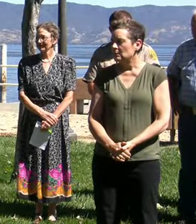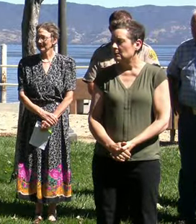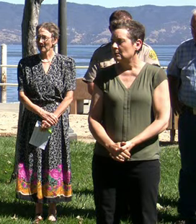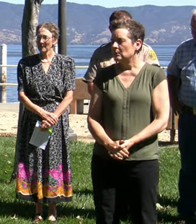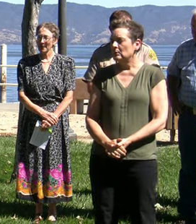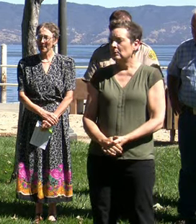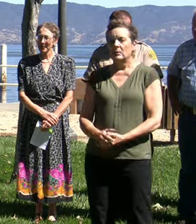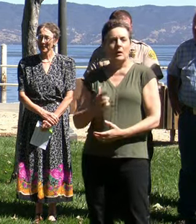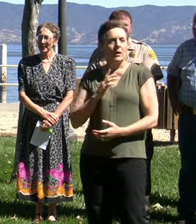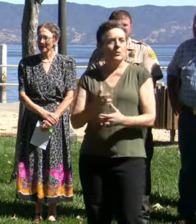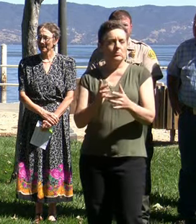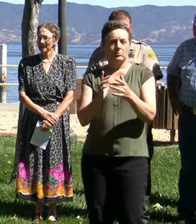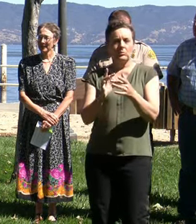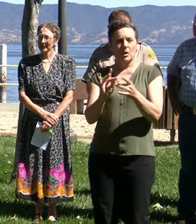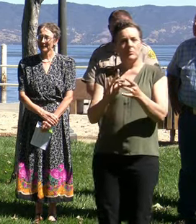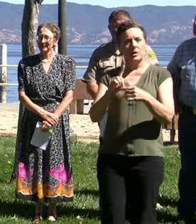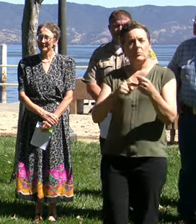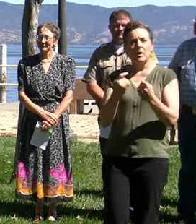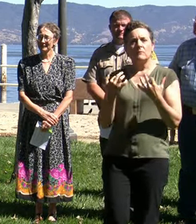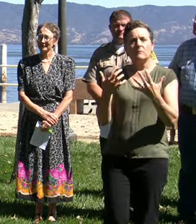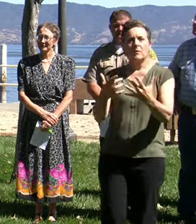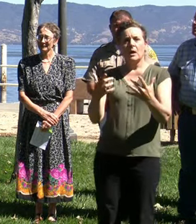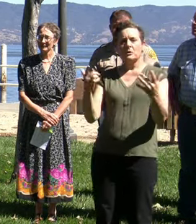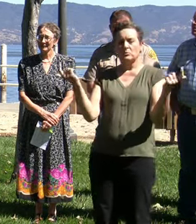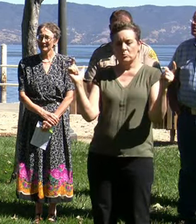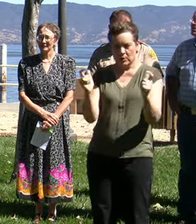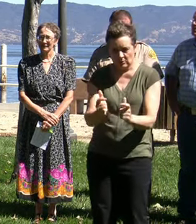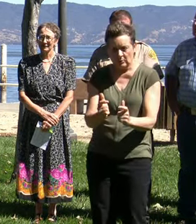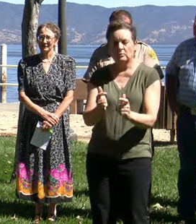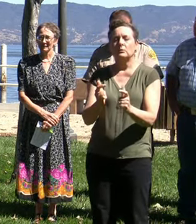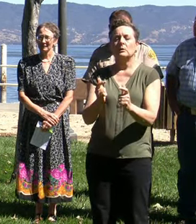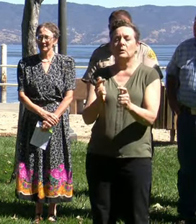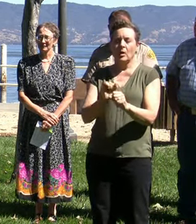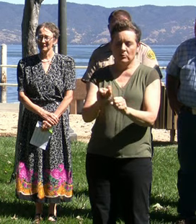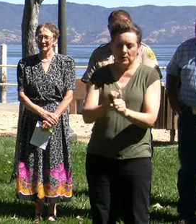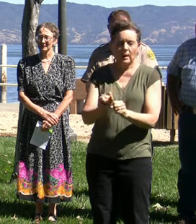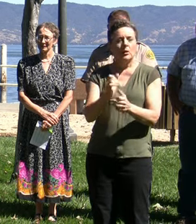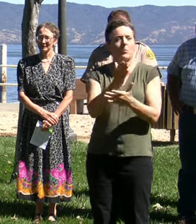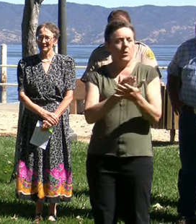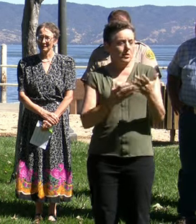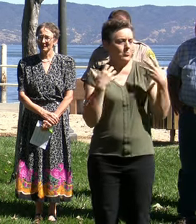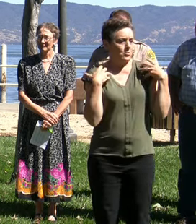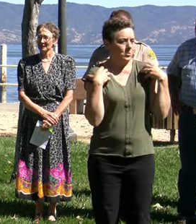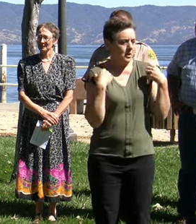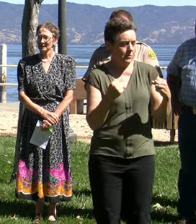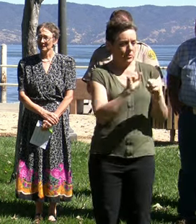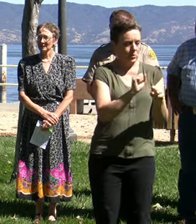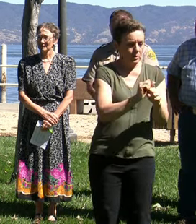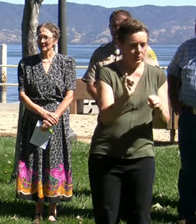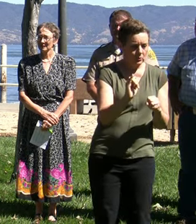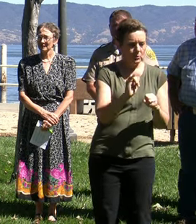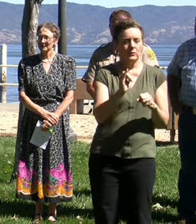I'll be commenting on the fire suppression operations and portion of the recovery effort on behalf of the fire department today.